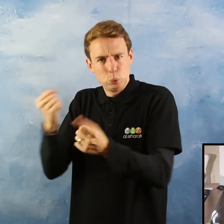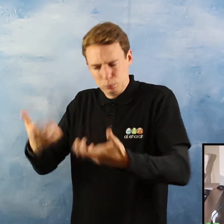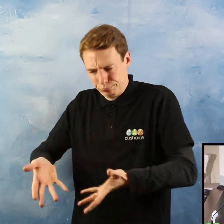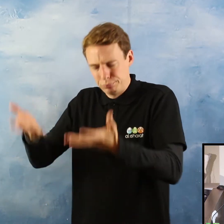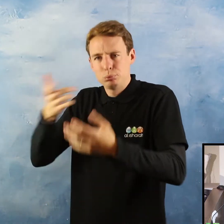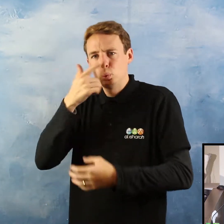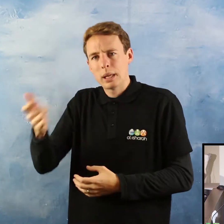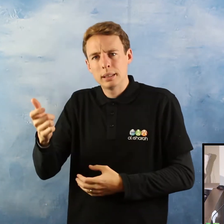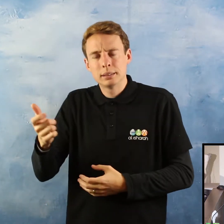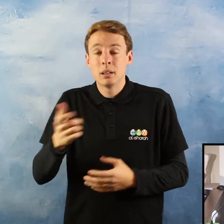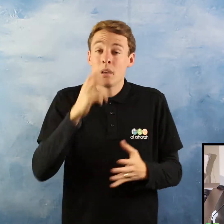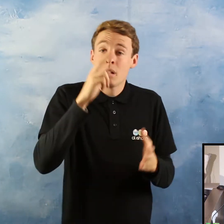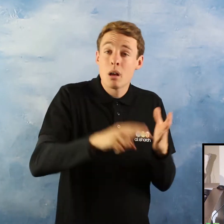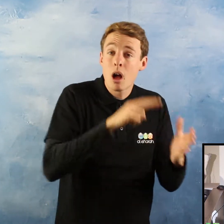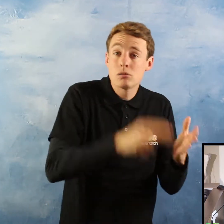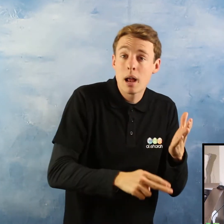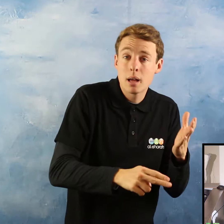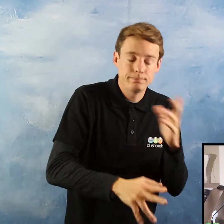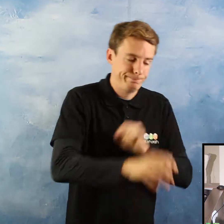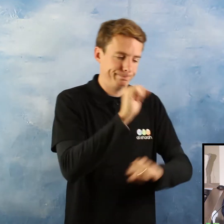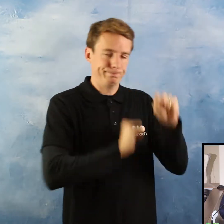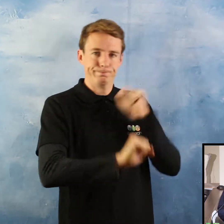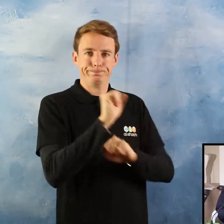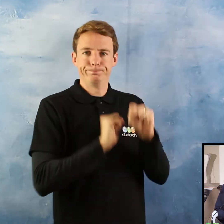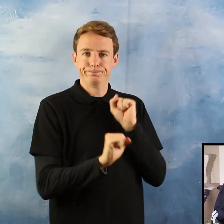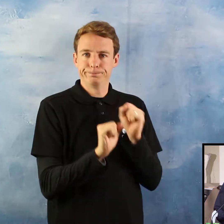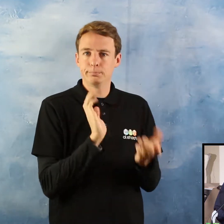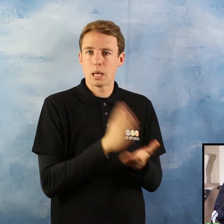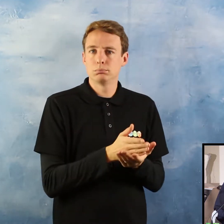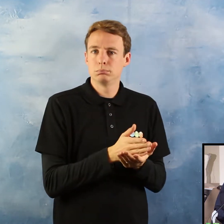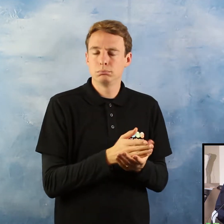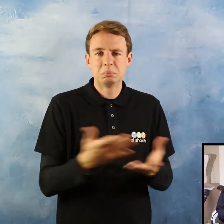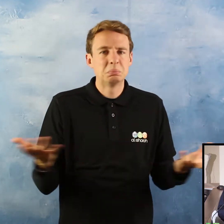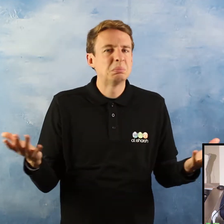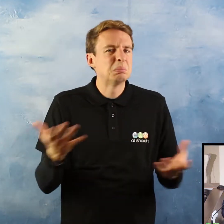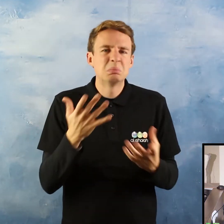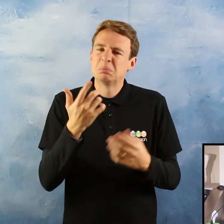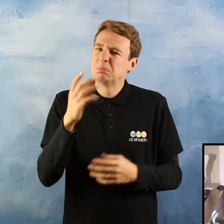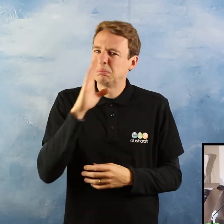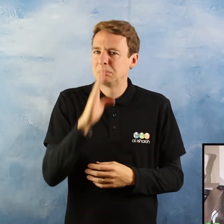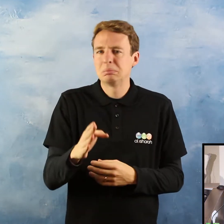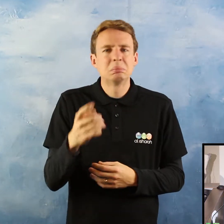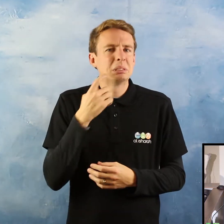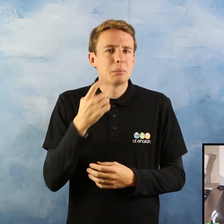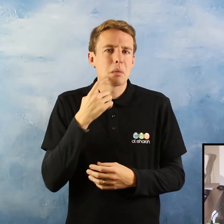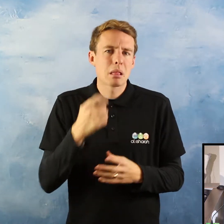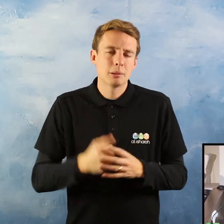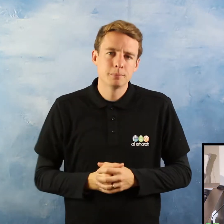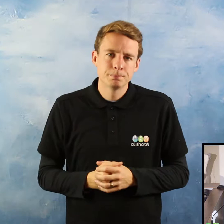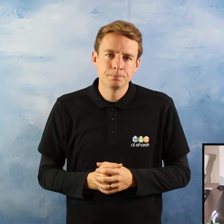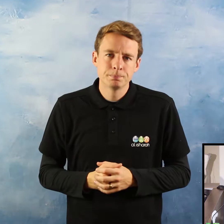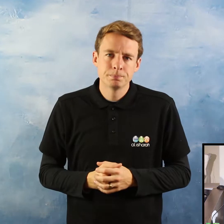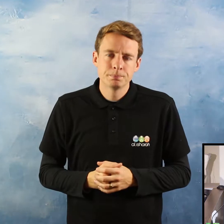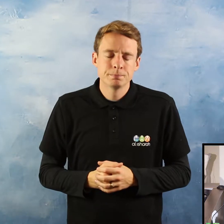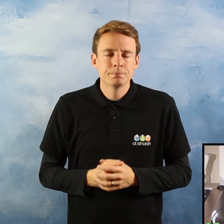to go near to it. Very simple criteria. Now, one may ask, one